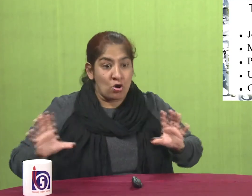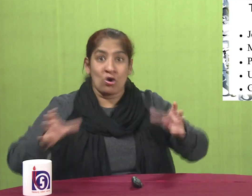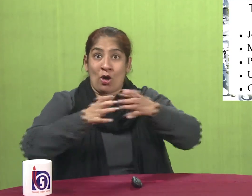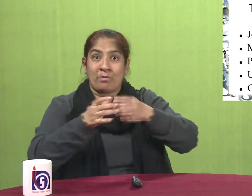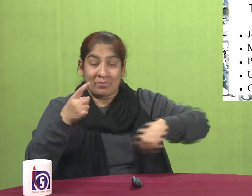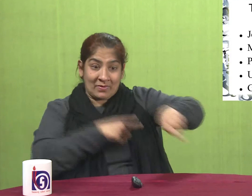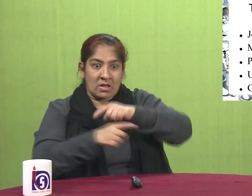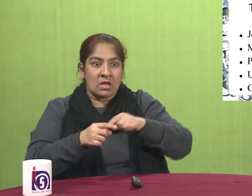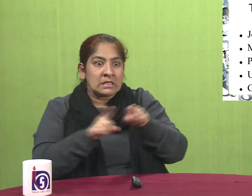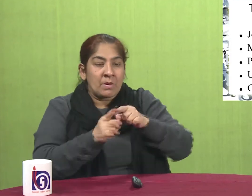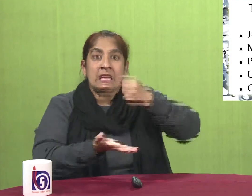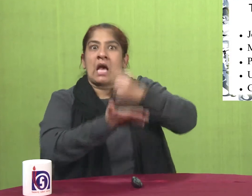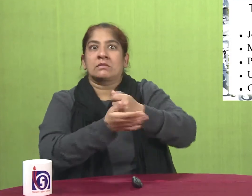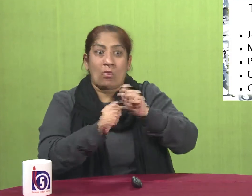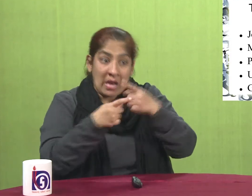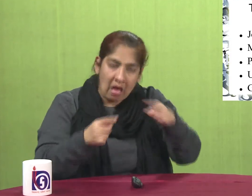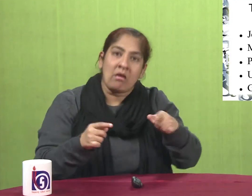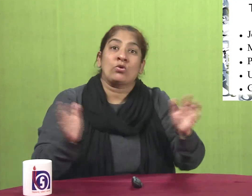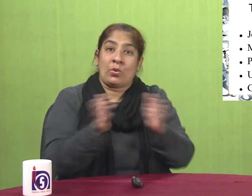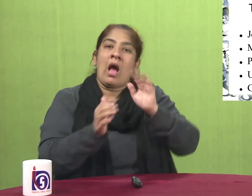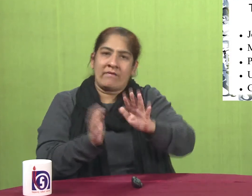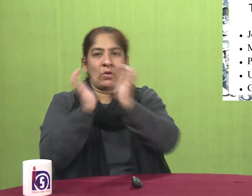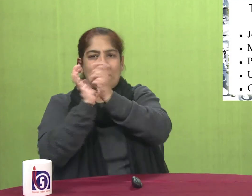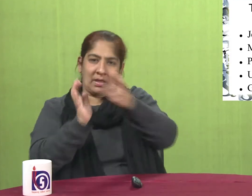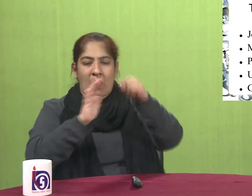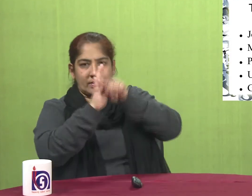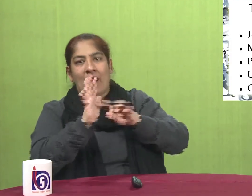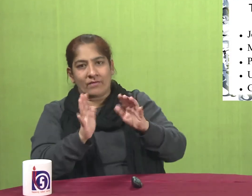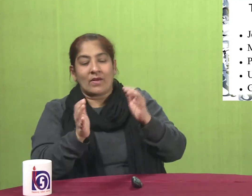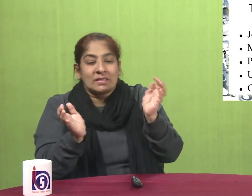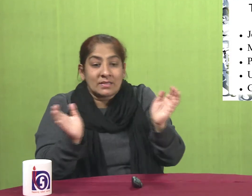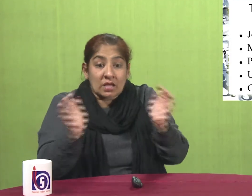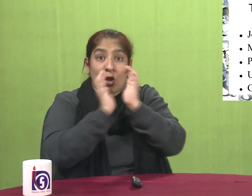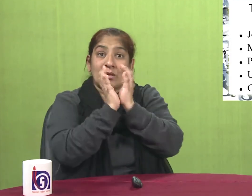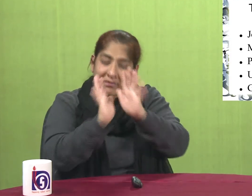Then there is group insurance policy.